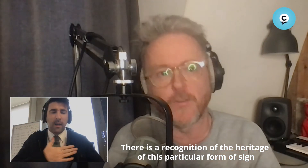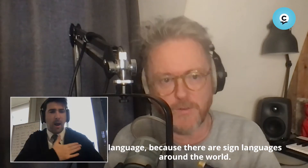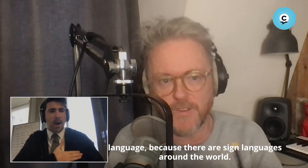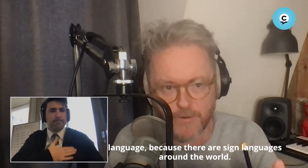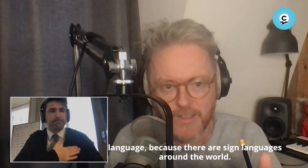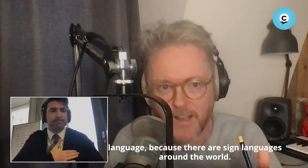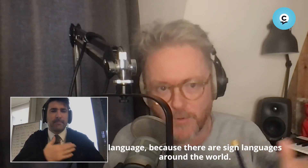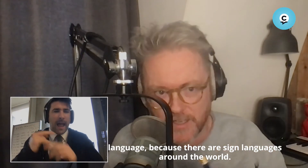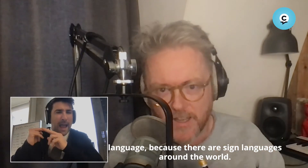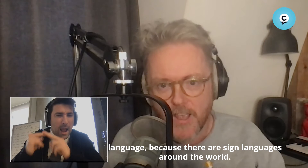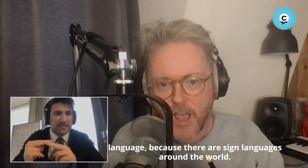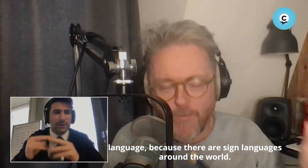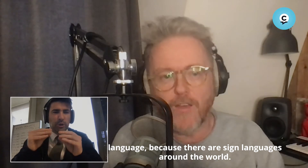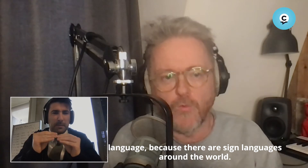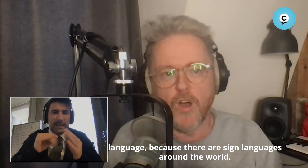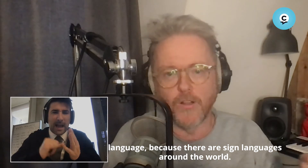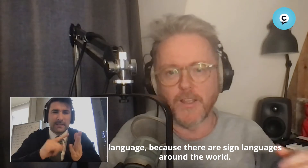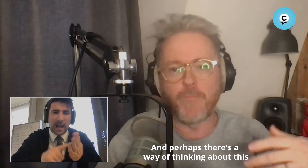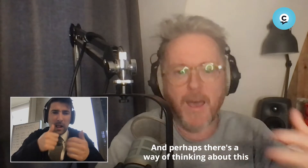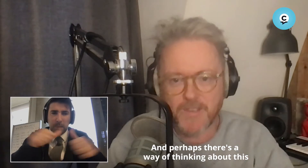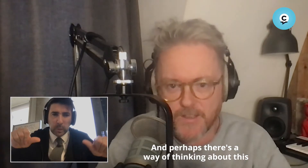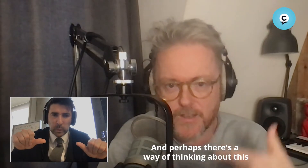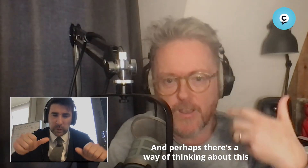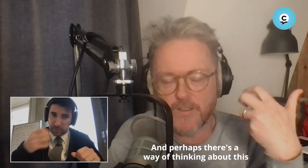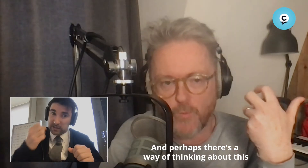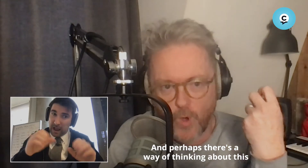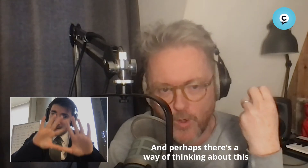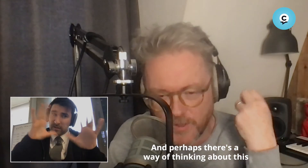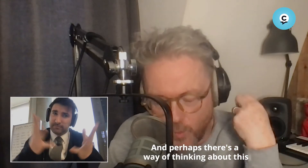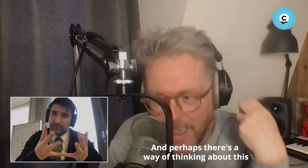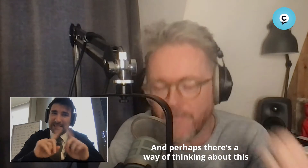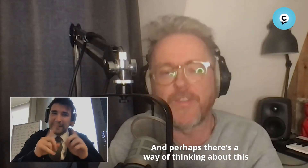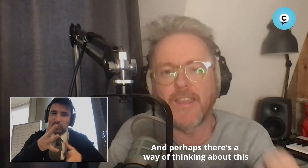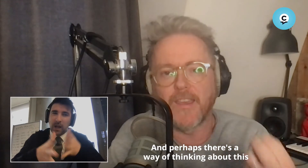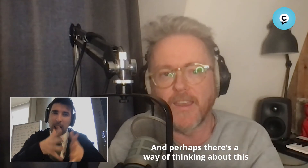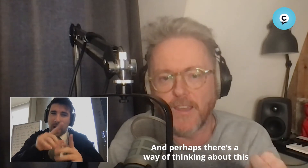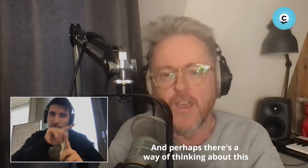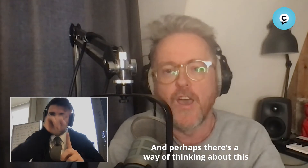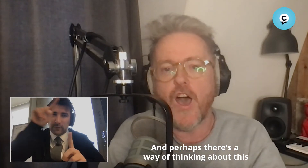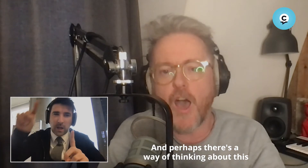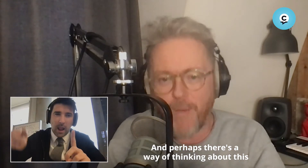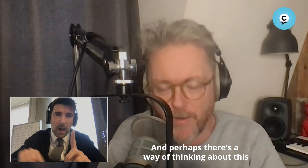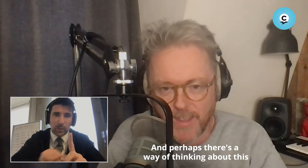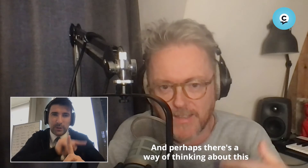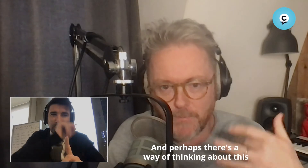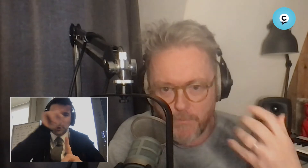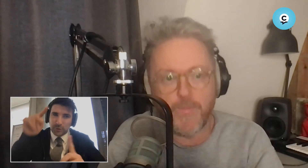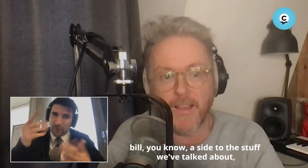language, because there are sign languages around the world, and perhaps there's a way of thinking about this